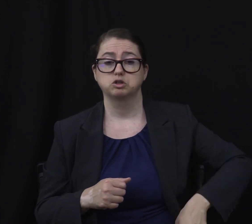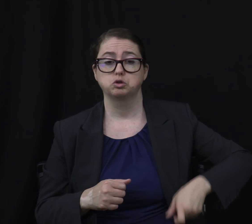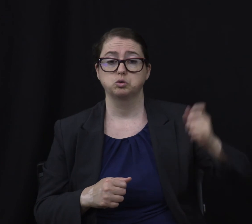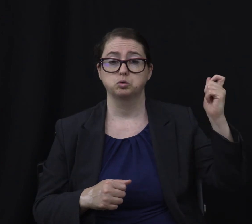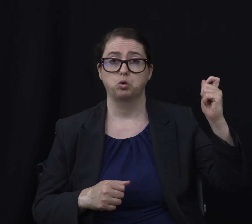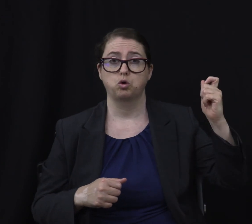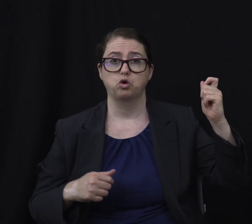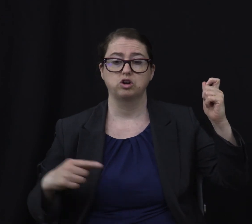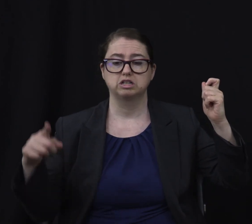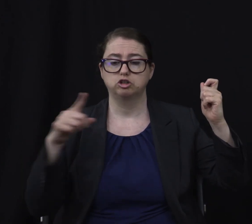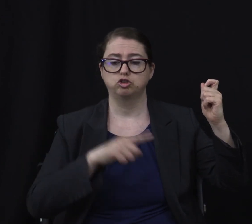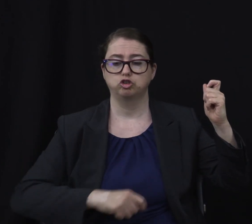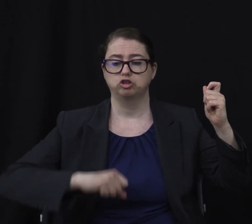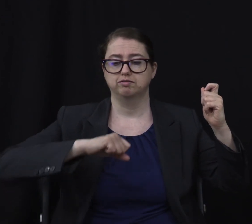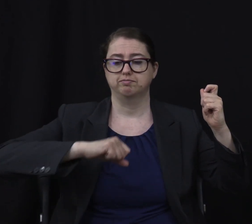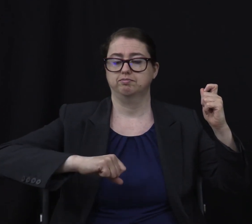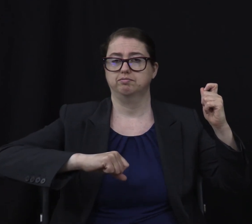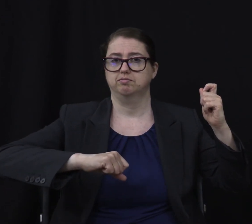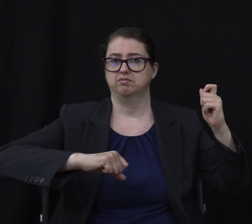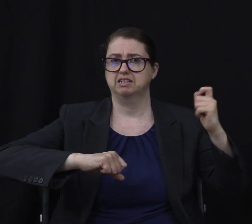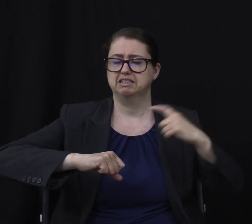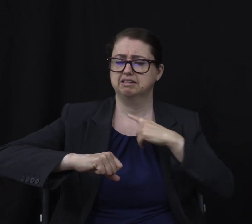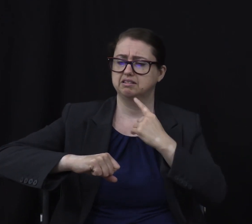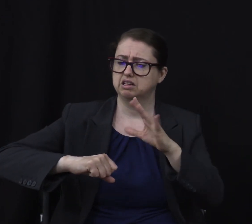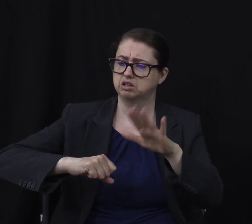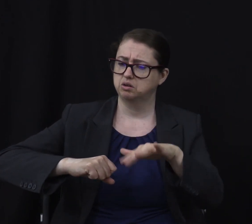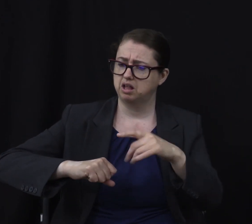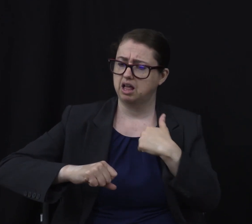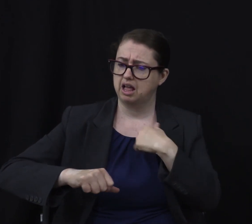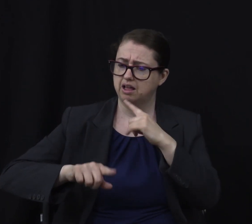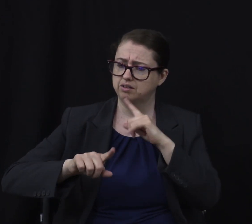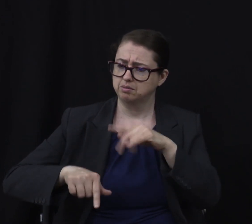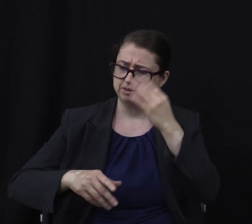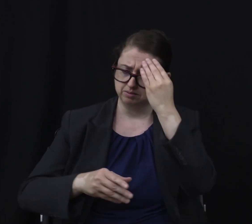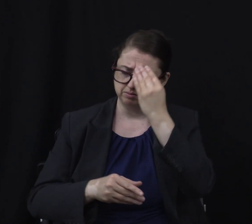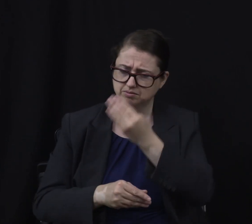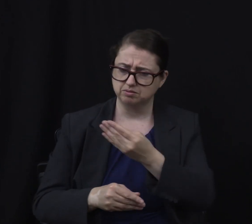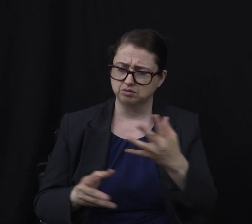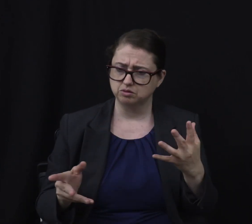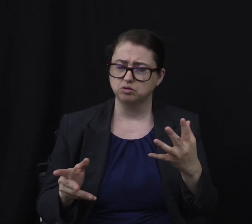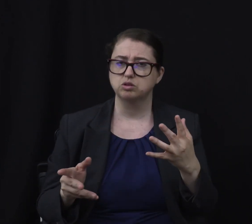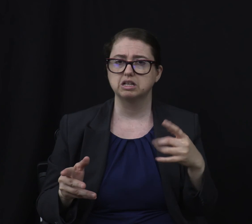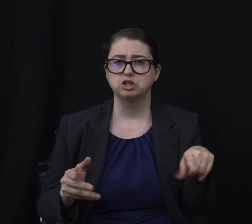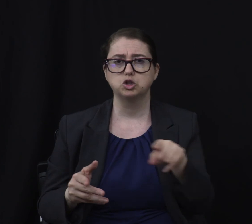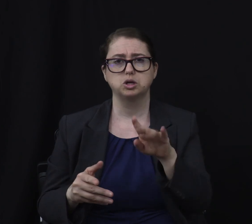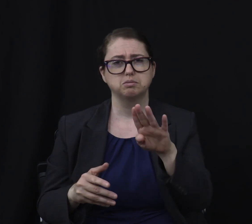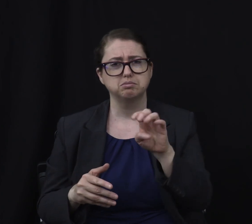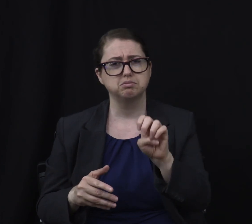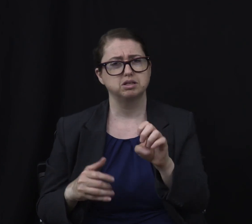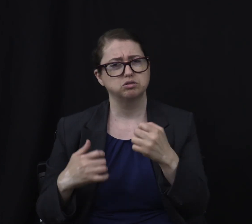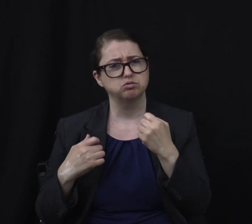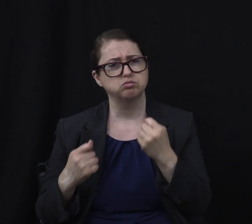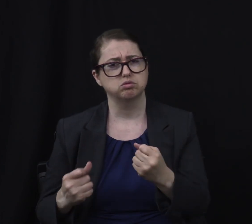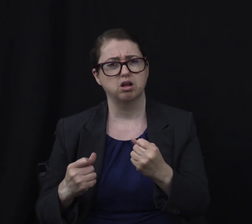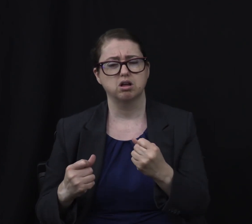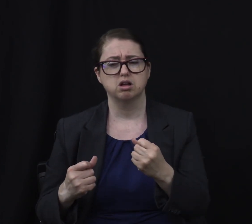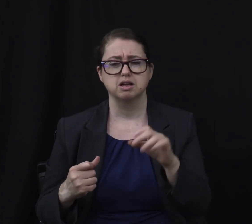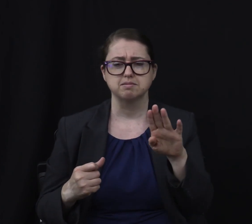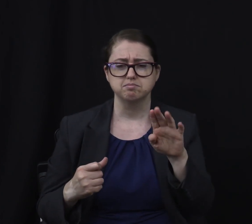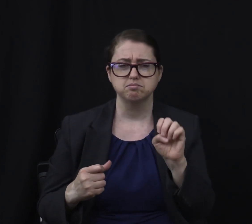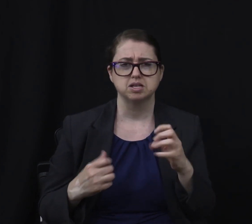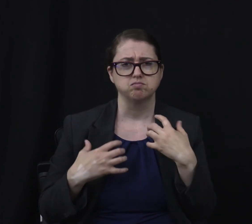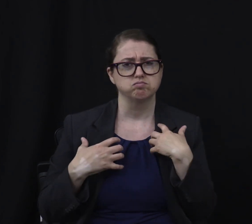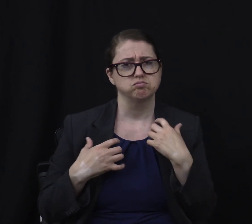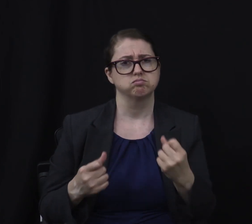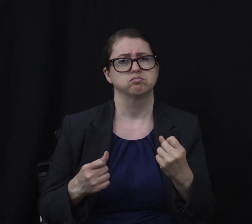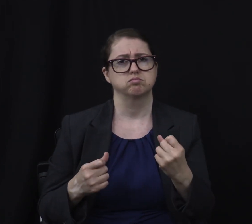people, have I not commanded you? Be strong and be of good courage. Do not